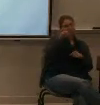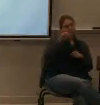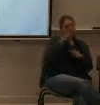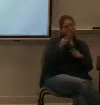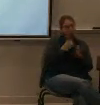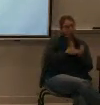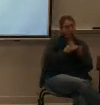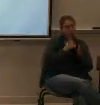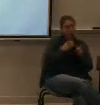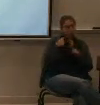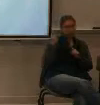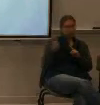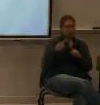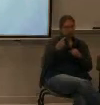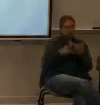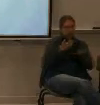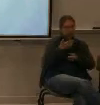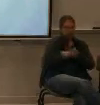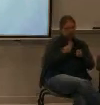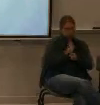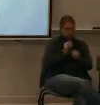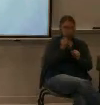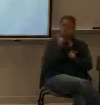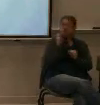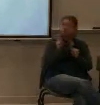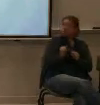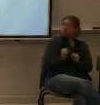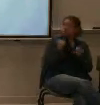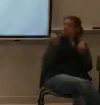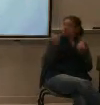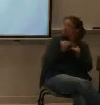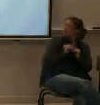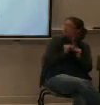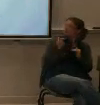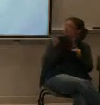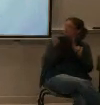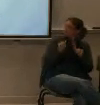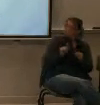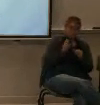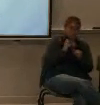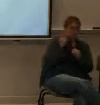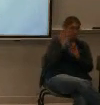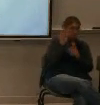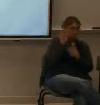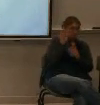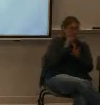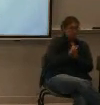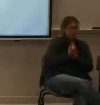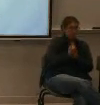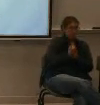the years. So you can see how it could be limiting. This could be part of the reason that